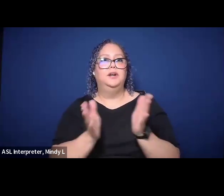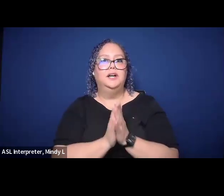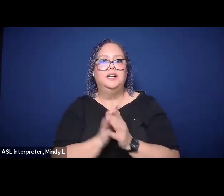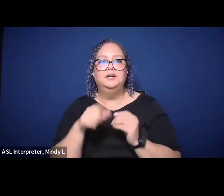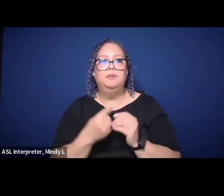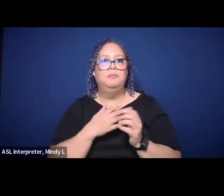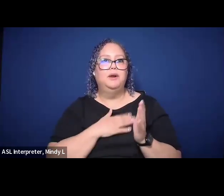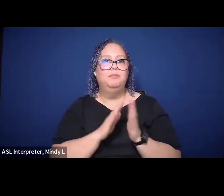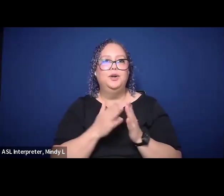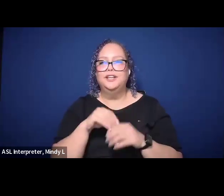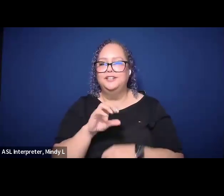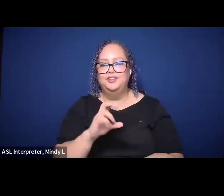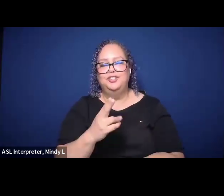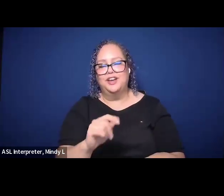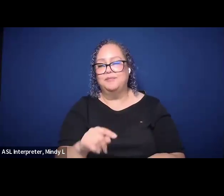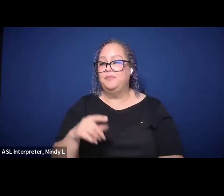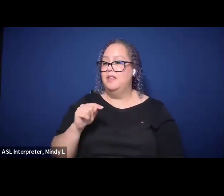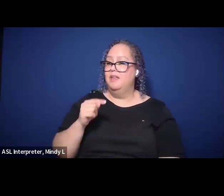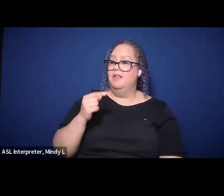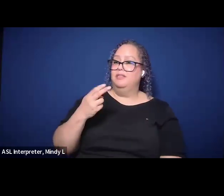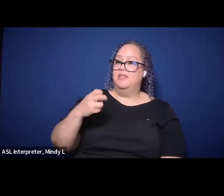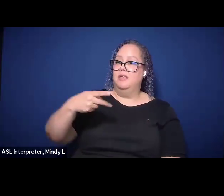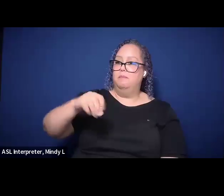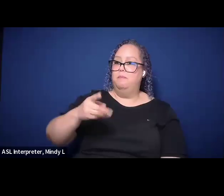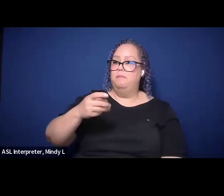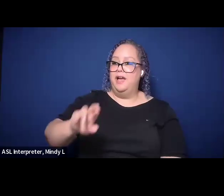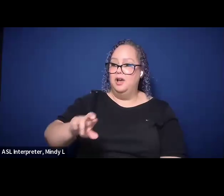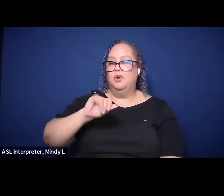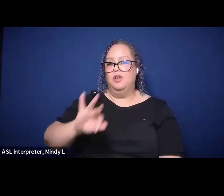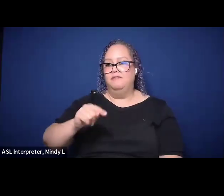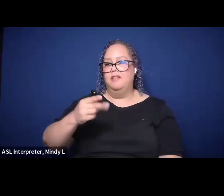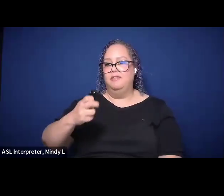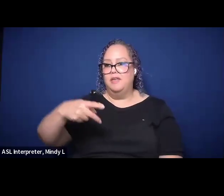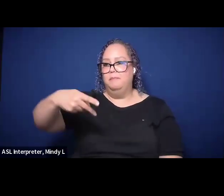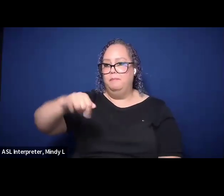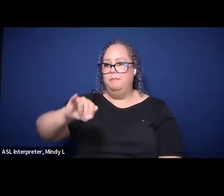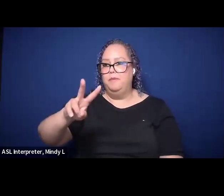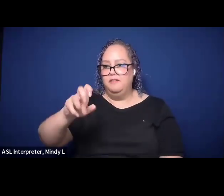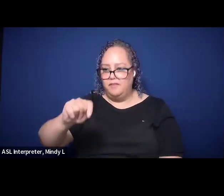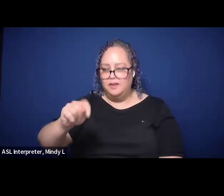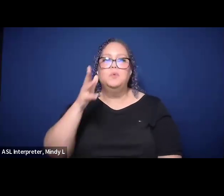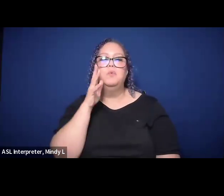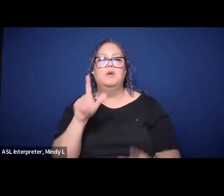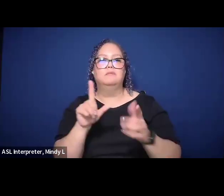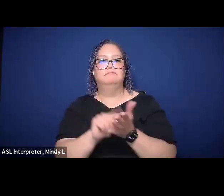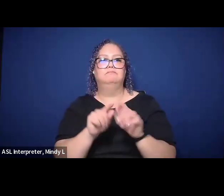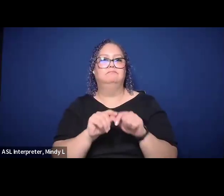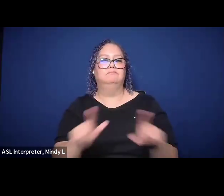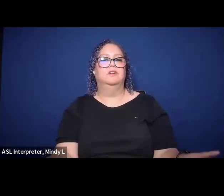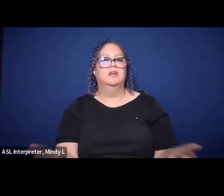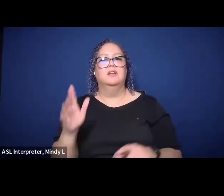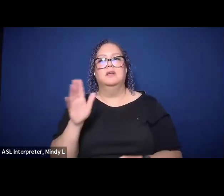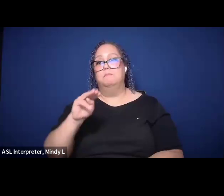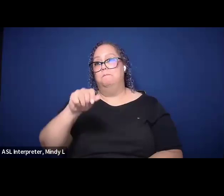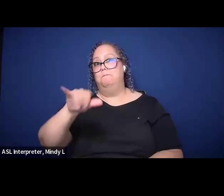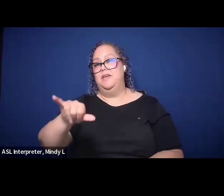the chat. So The Power of the Pivot is coming in May 2026. It includes my story and stories from